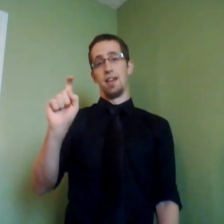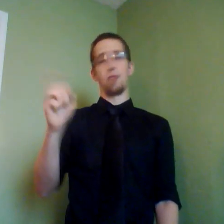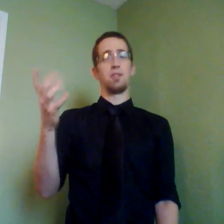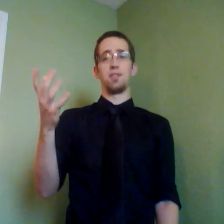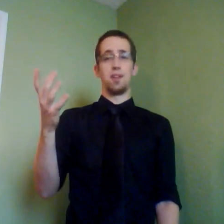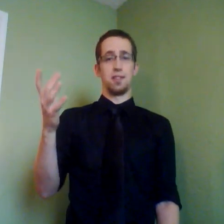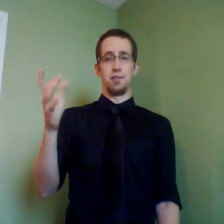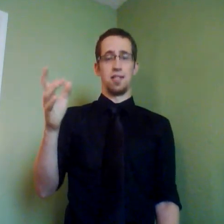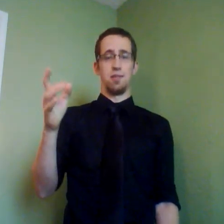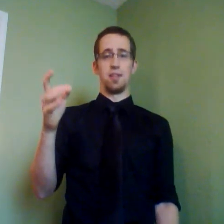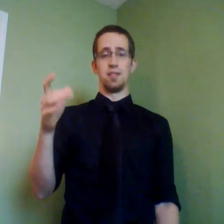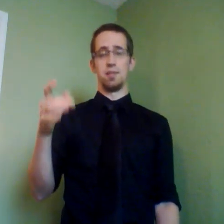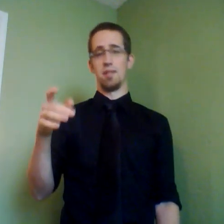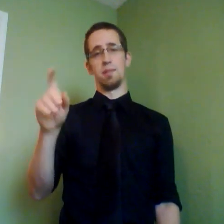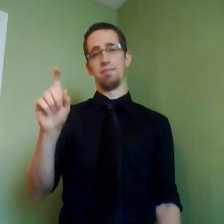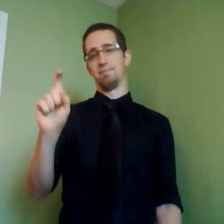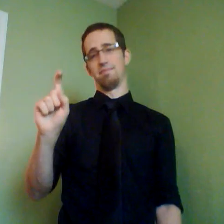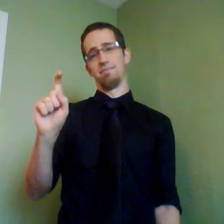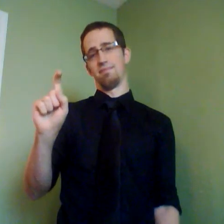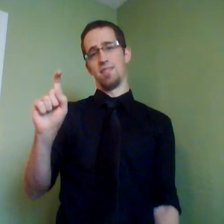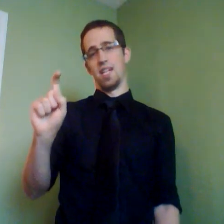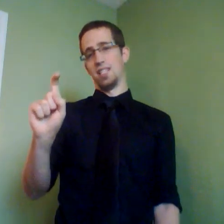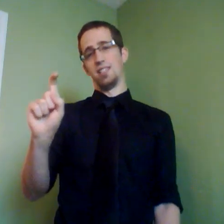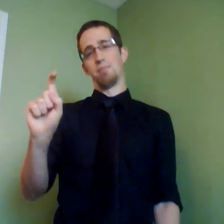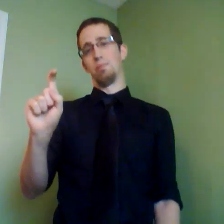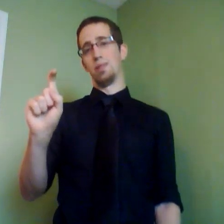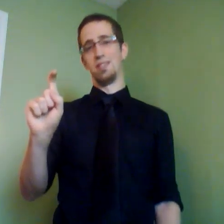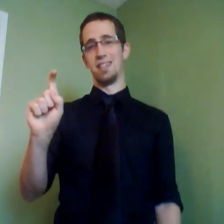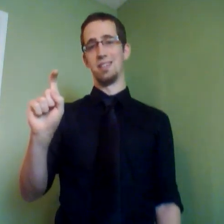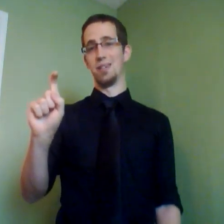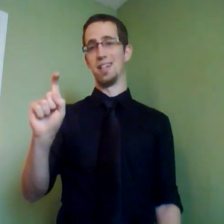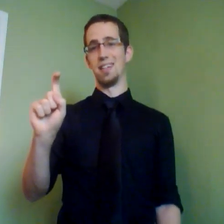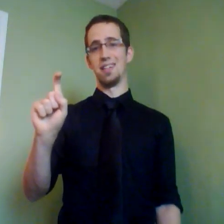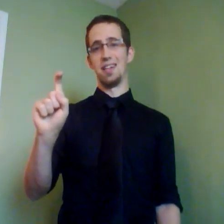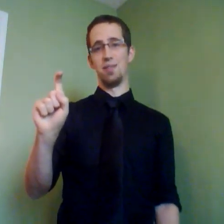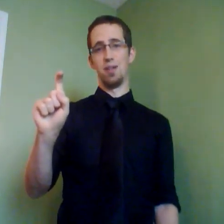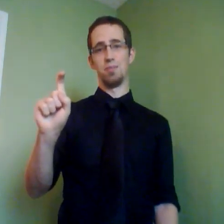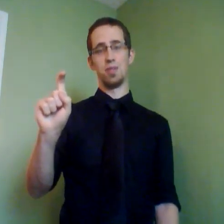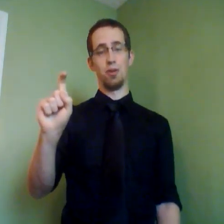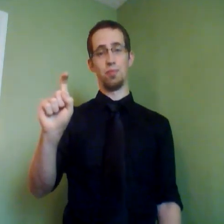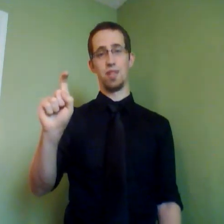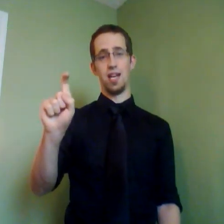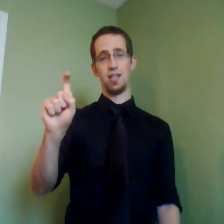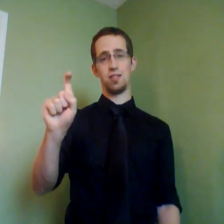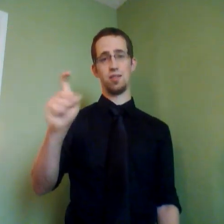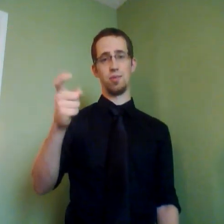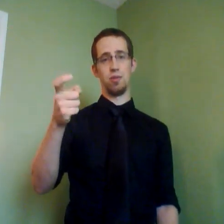And I was even taught to do it that way sometimes, but personally I still kind of like to have it up. So X or